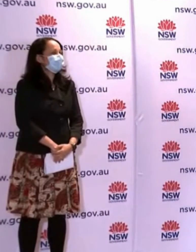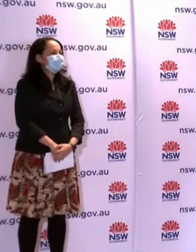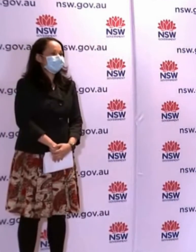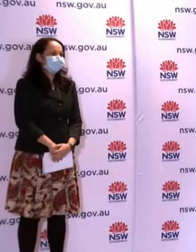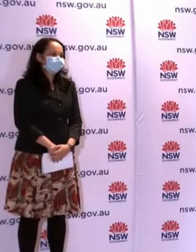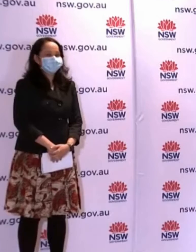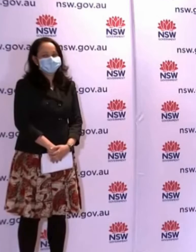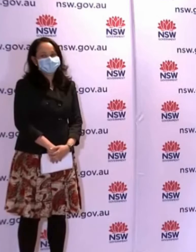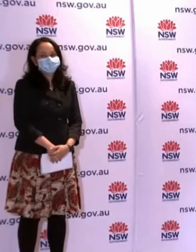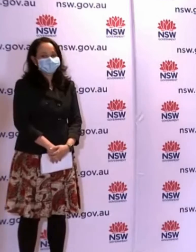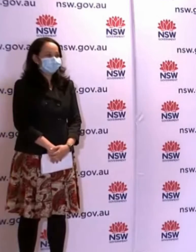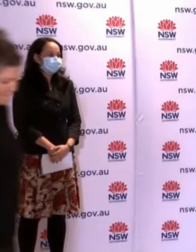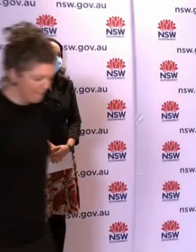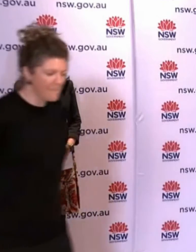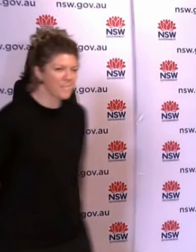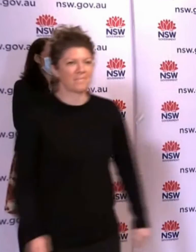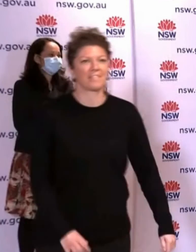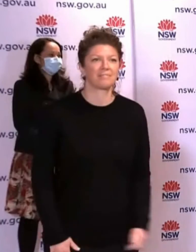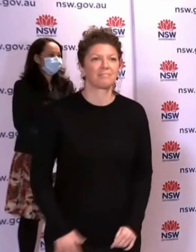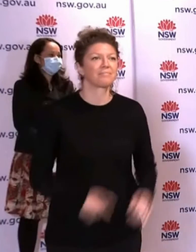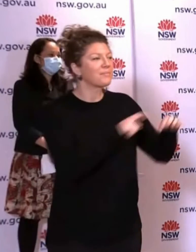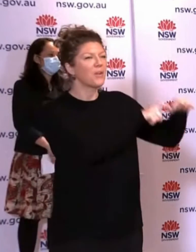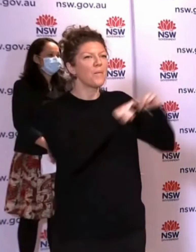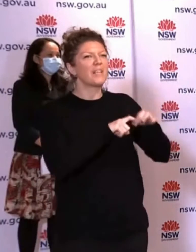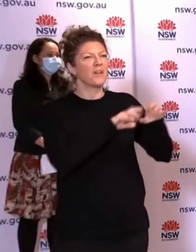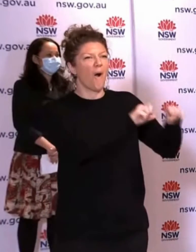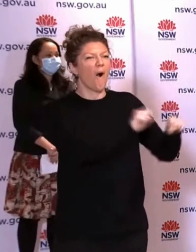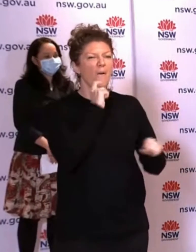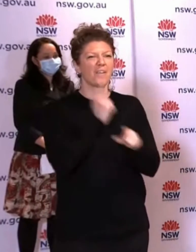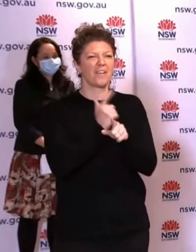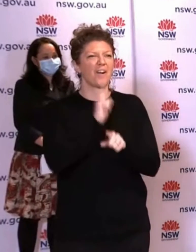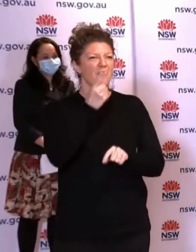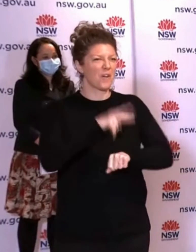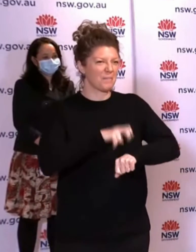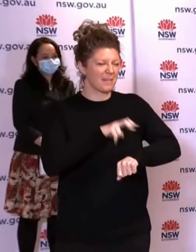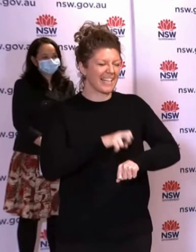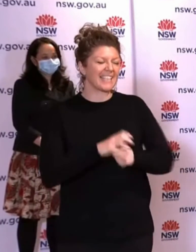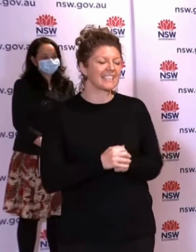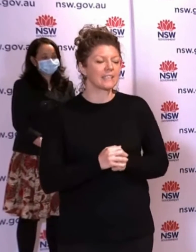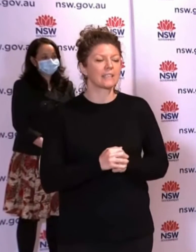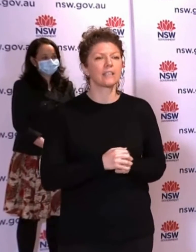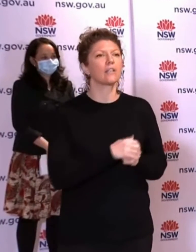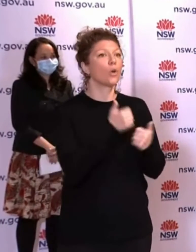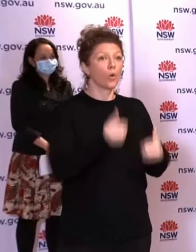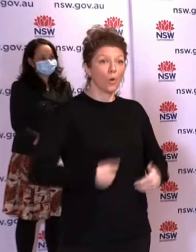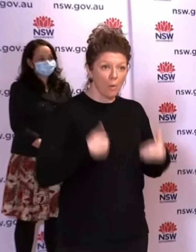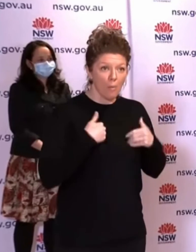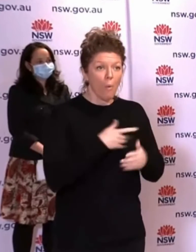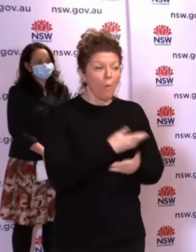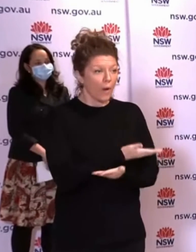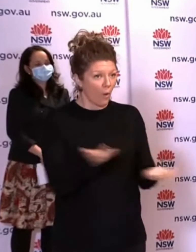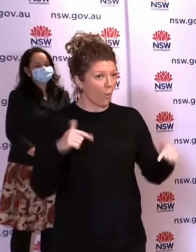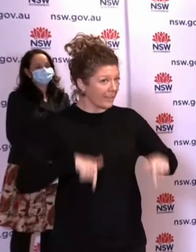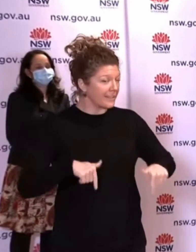Can I say a few things first? Good morning. Minister, Dr Gale, Deputy Sec